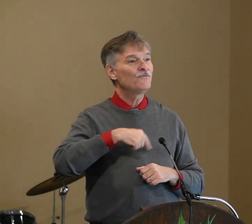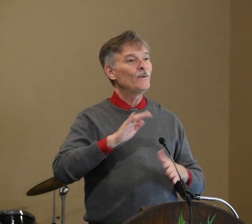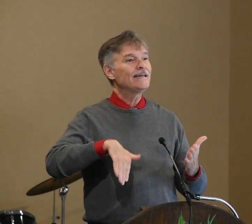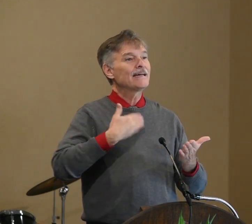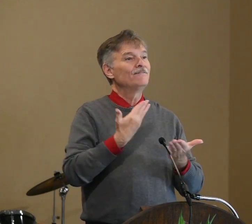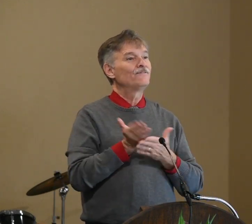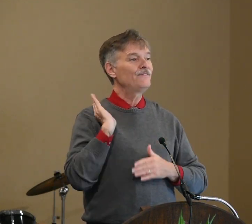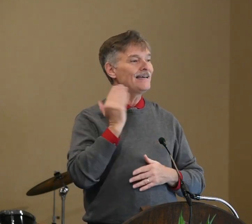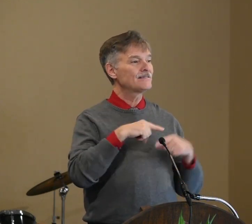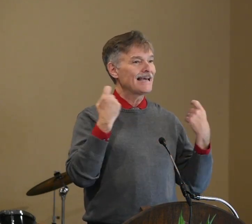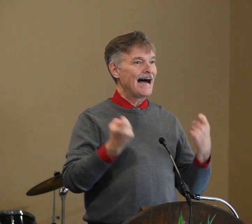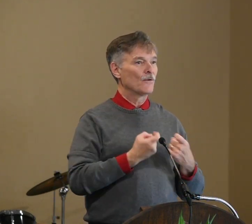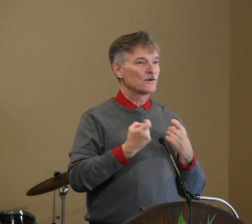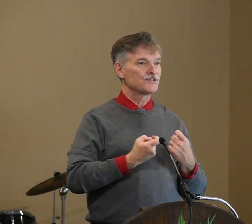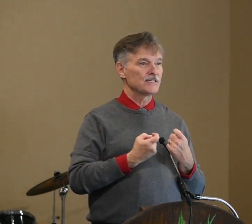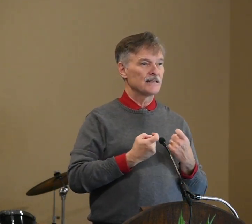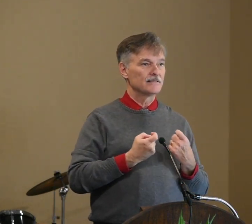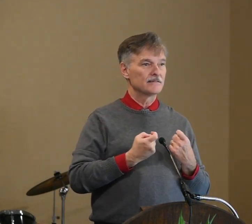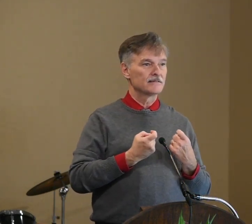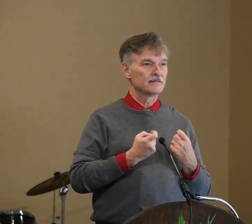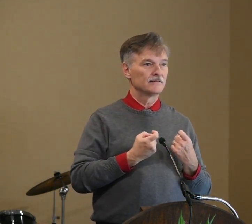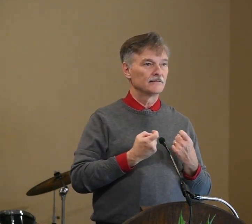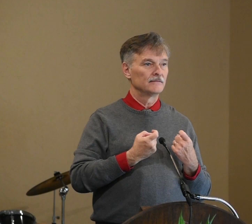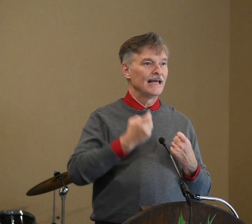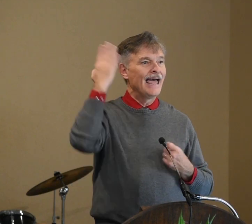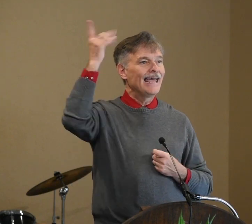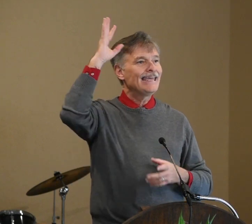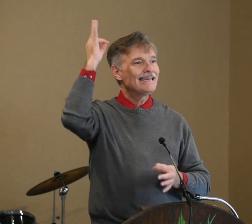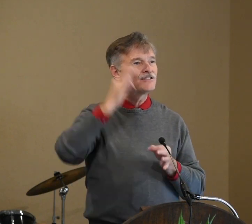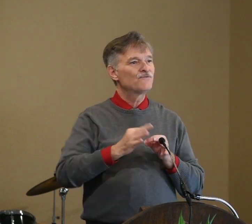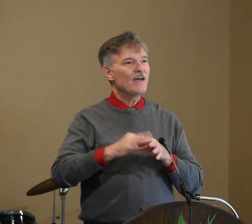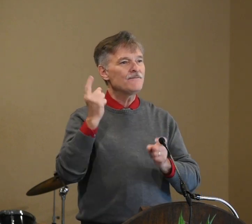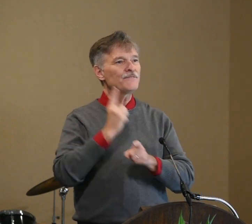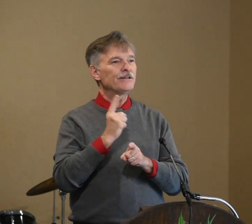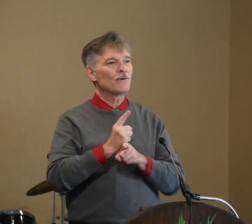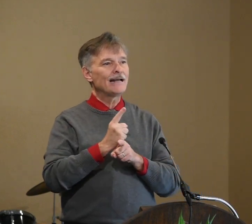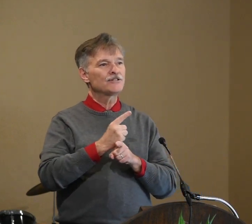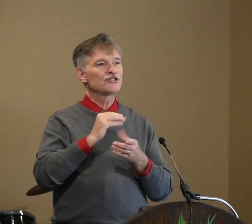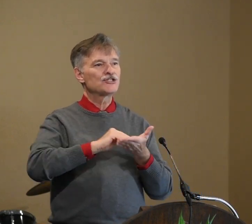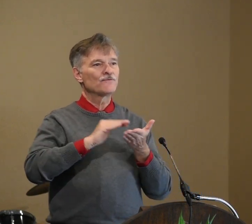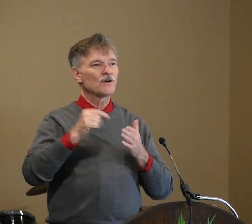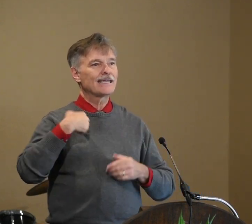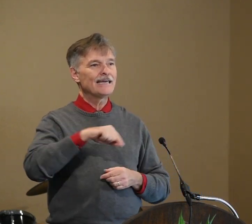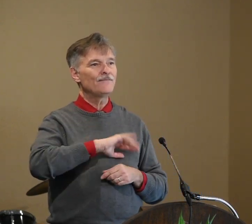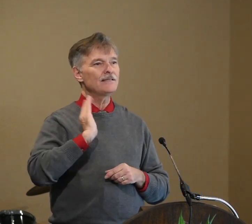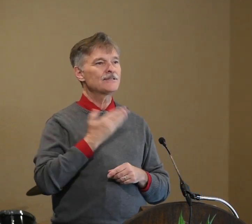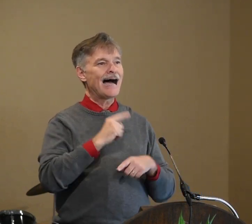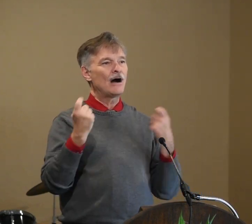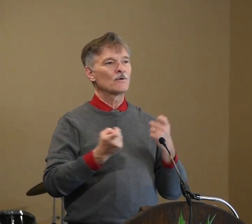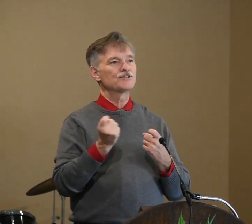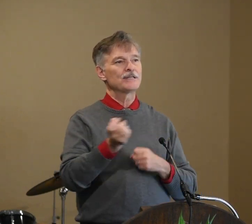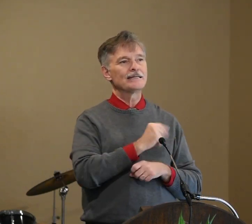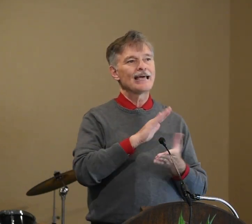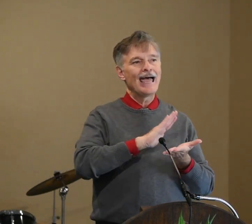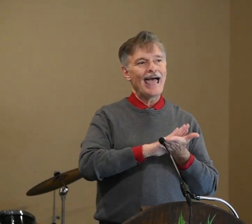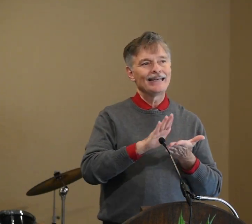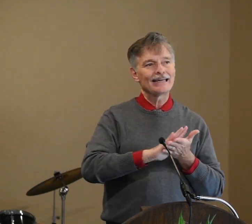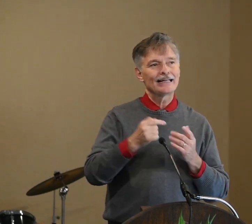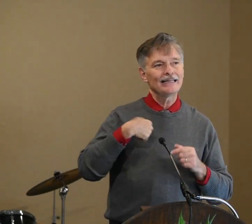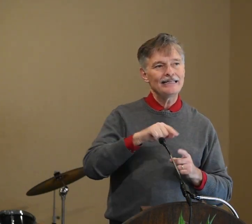we confess our sins, he is faithful and righteous to forgive us our sins and to cleanse